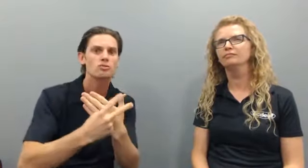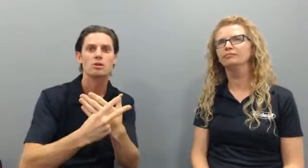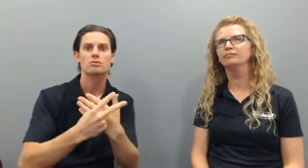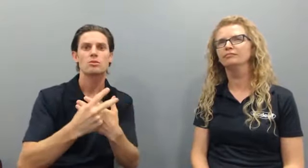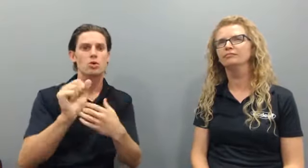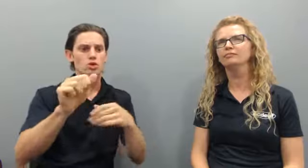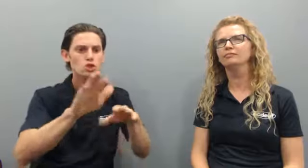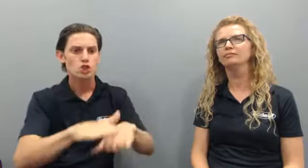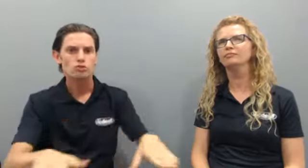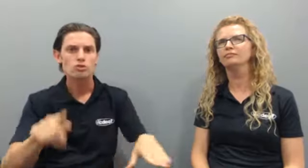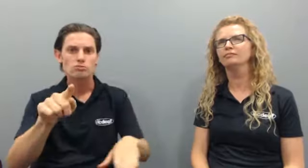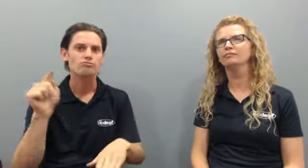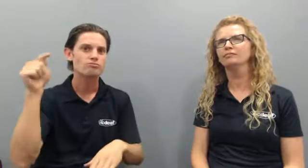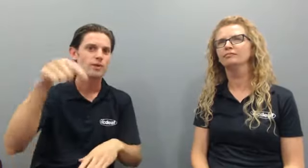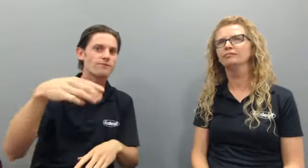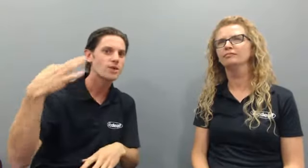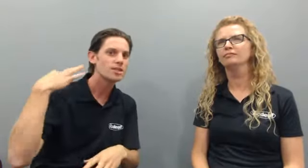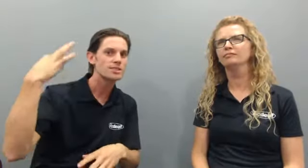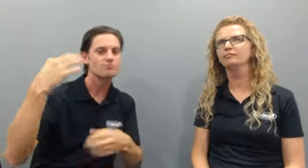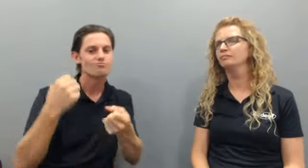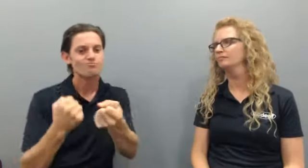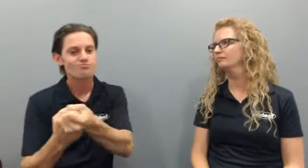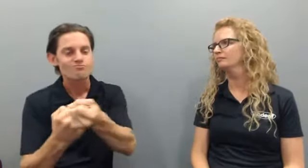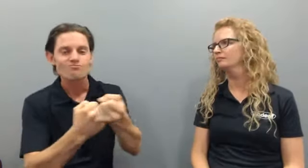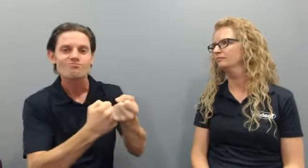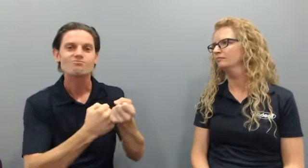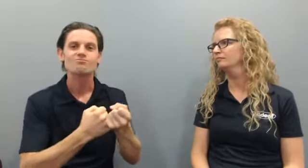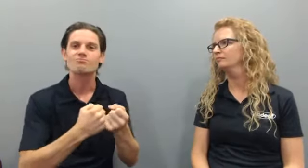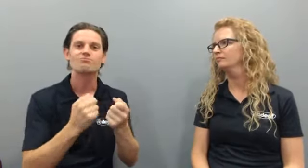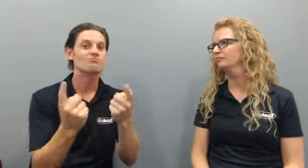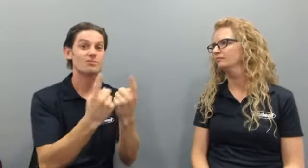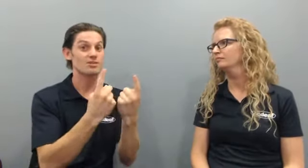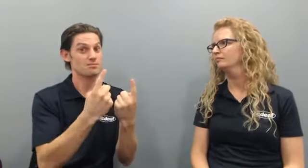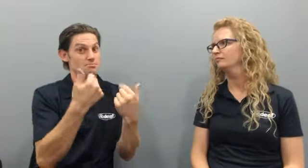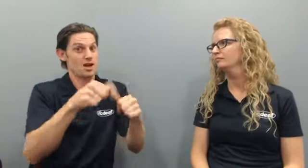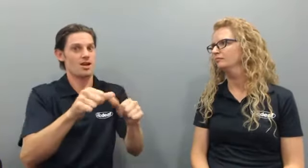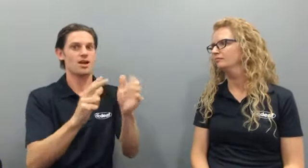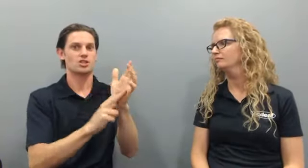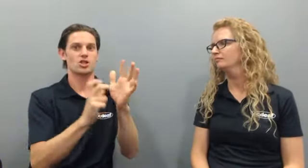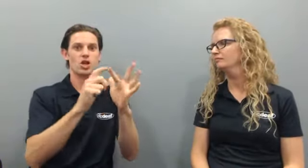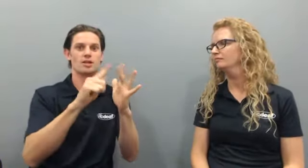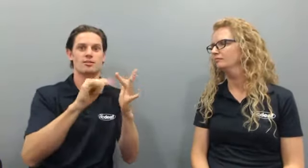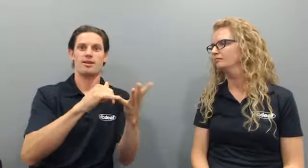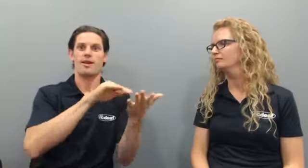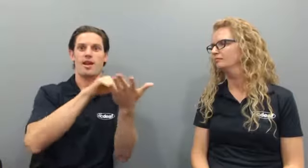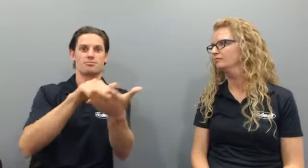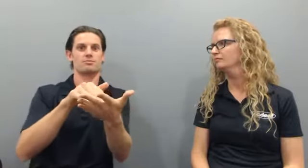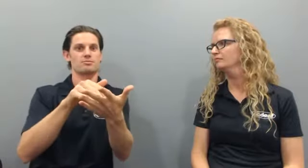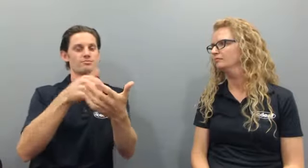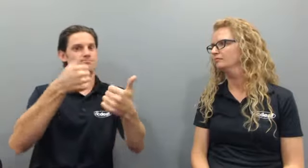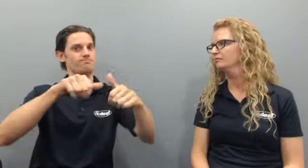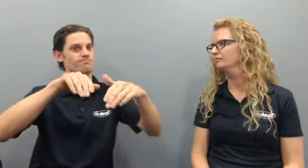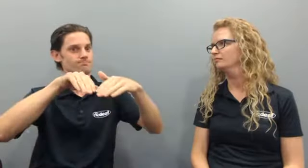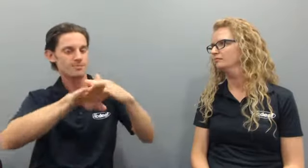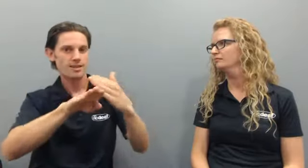go to a program or your children attend a program and you go to volunteer and support, now the NDIS